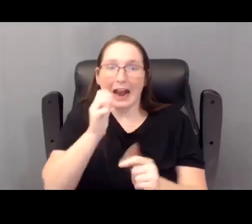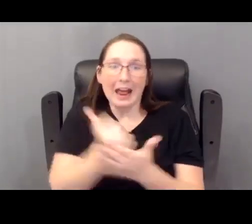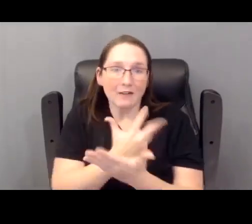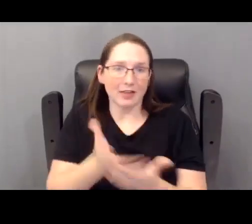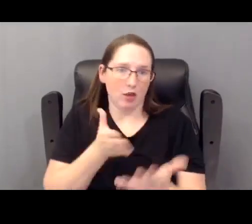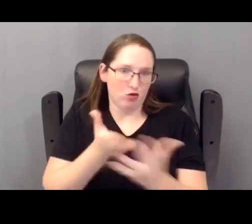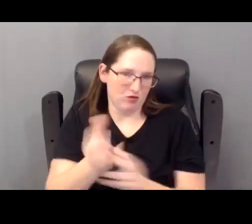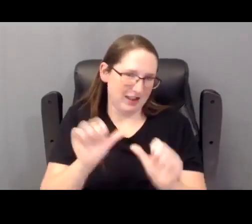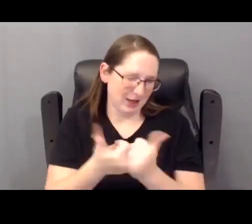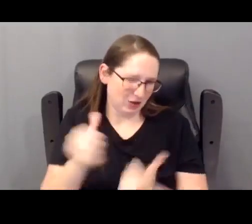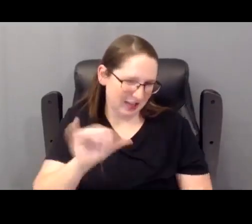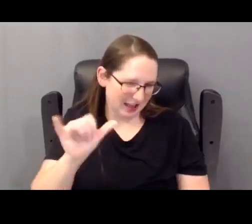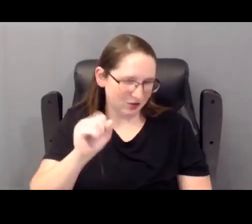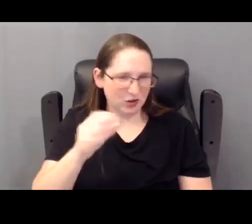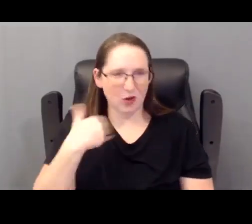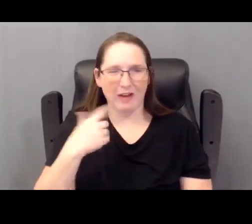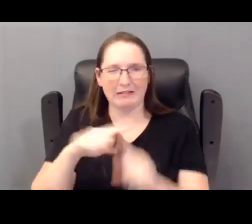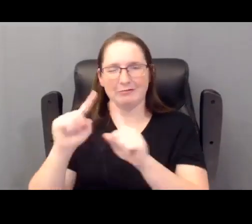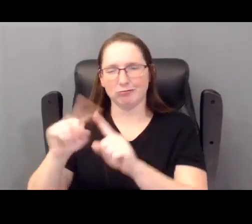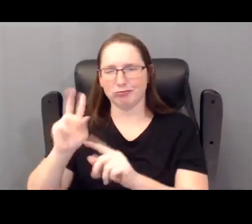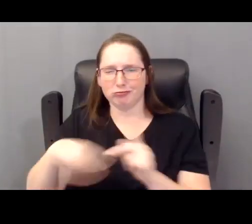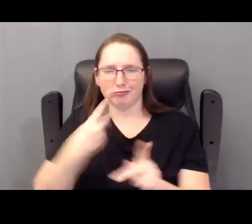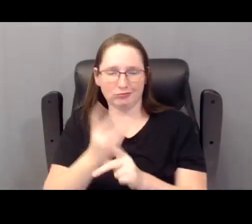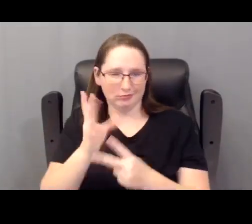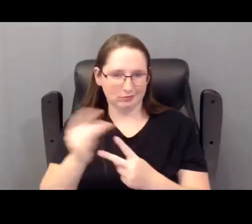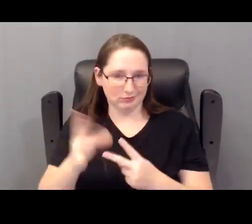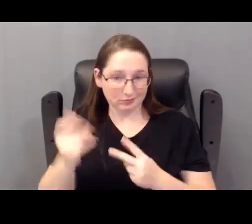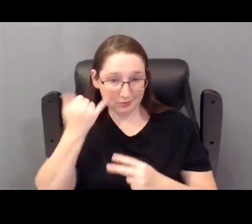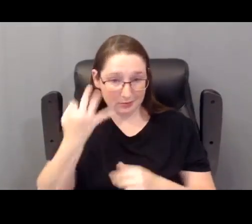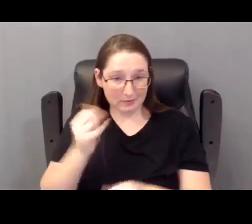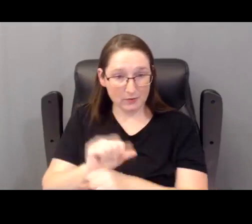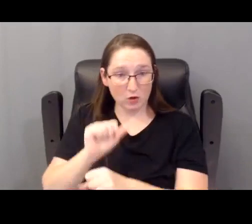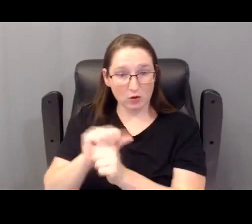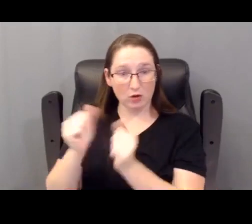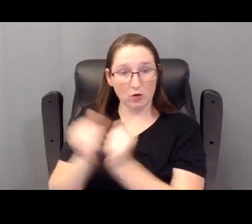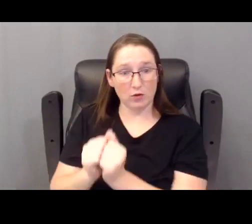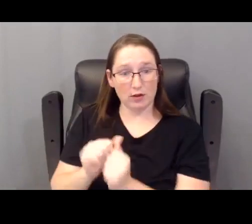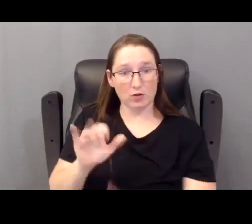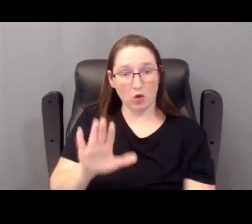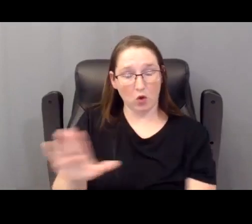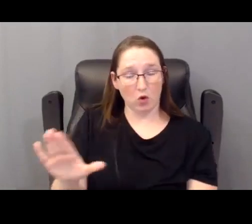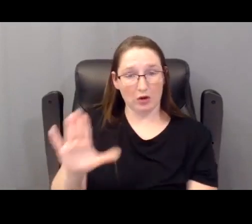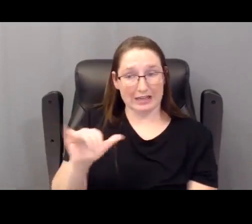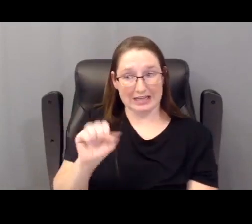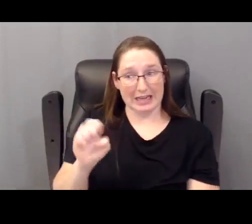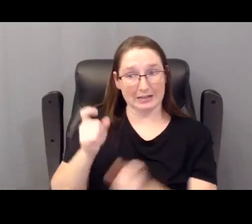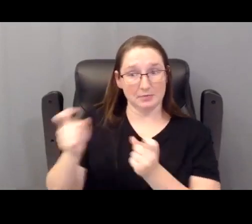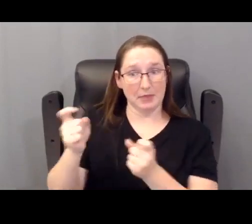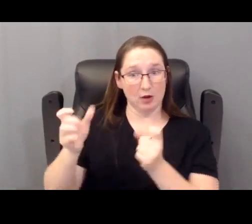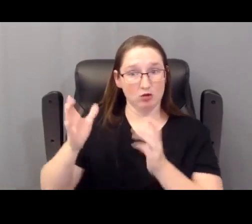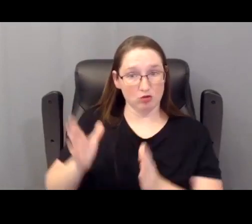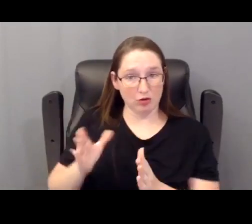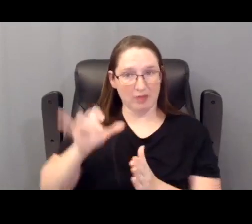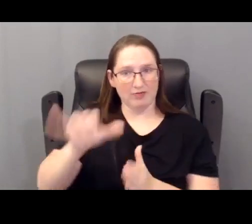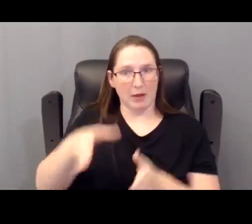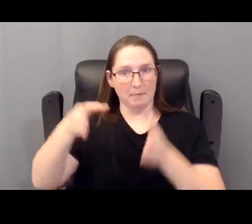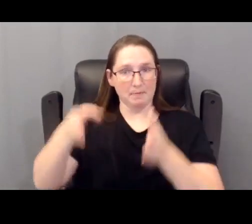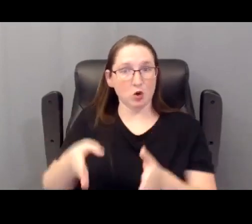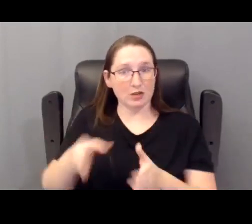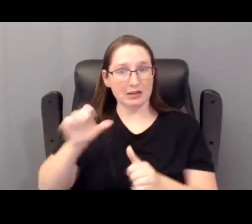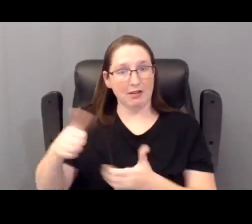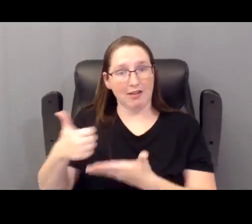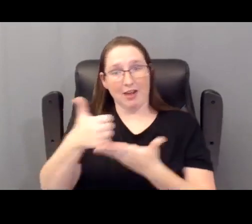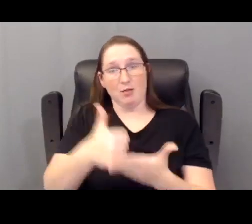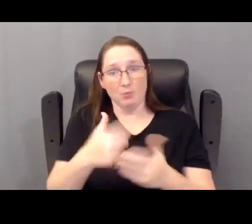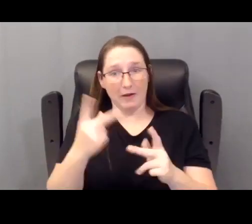either. So you have all kinds of options, and if you work with your case manager, that person can help you